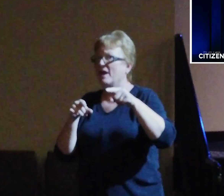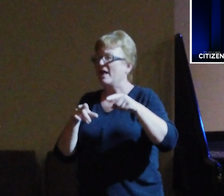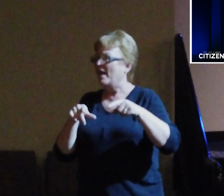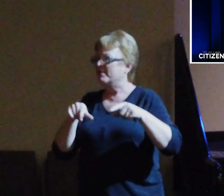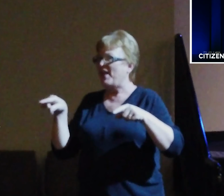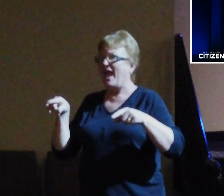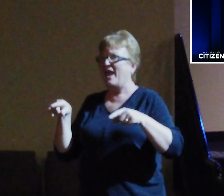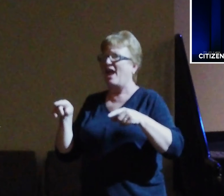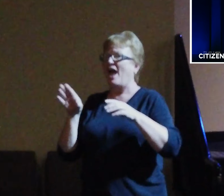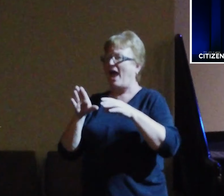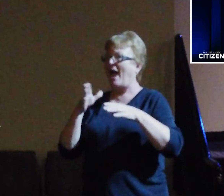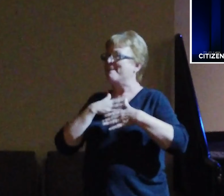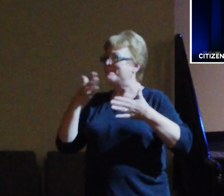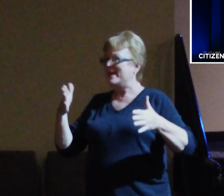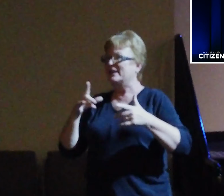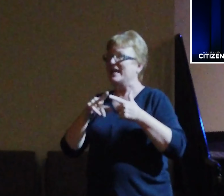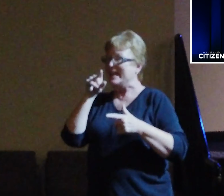is who he says he is.